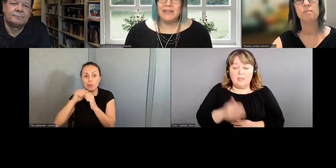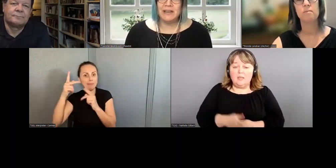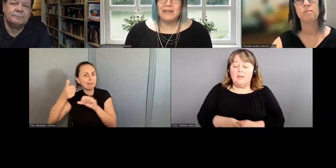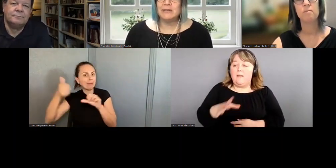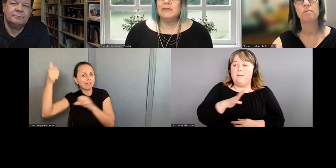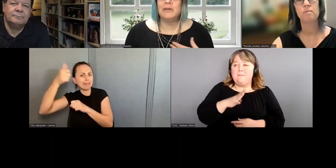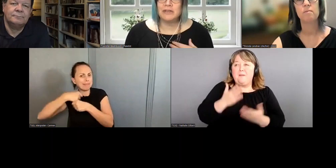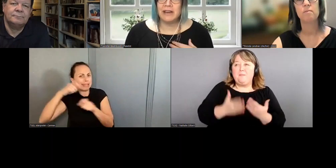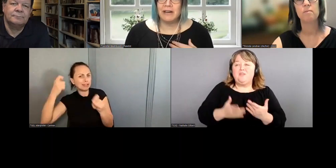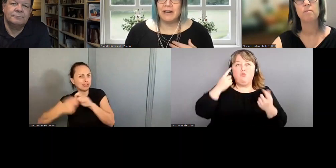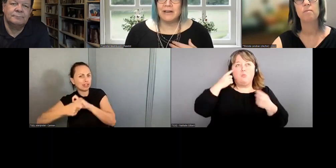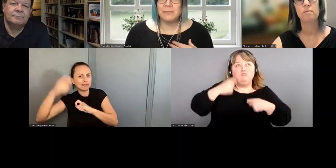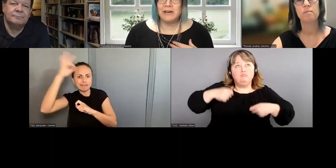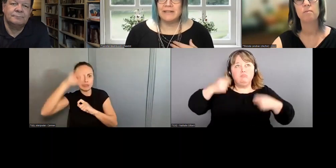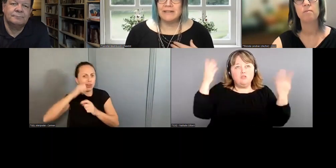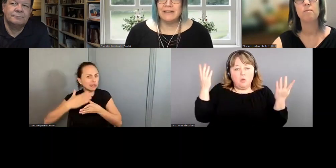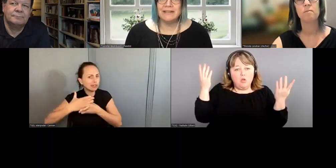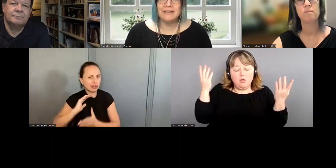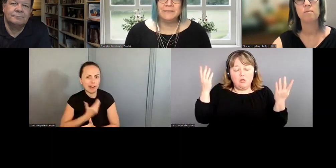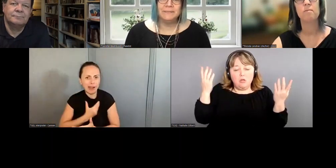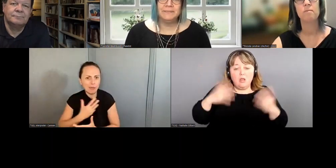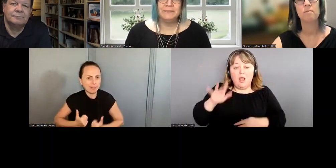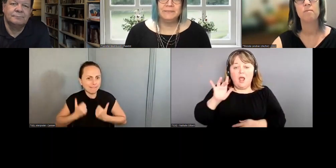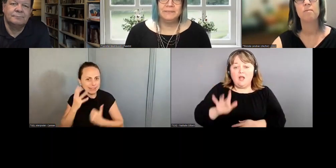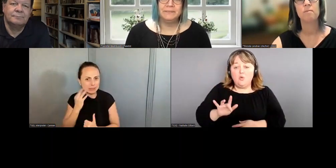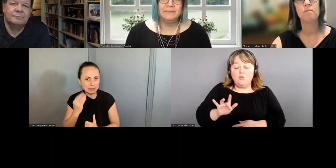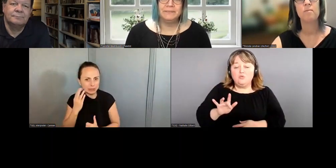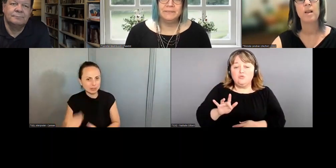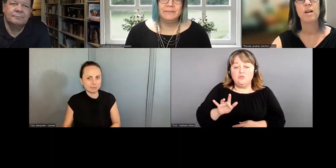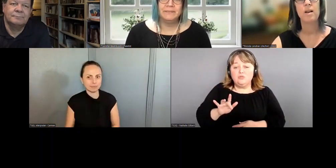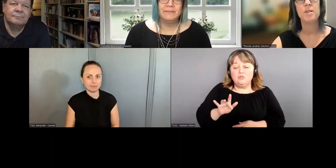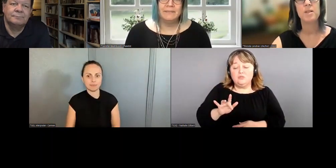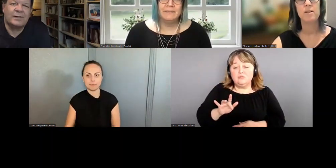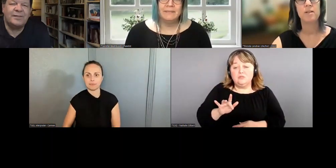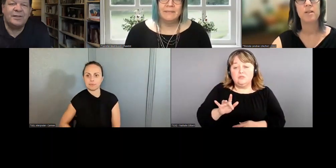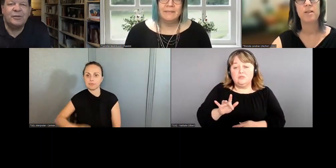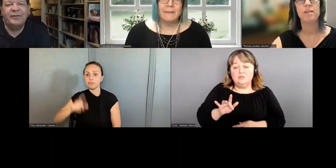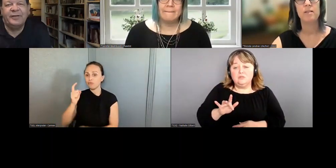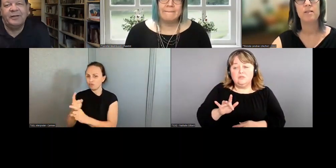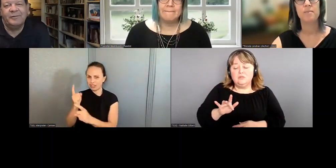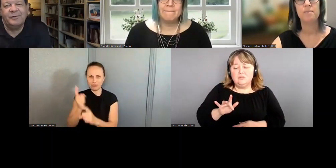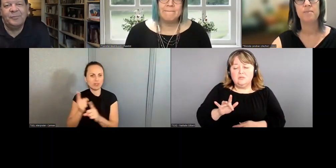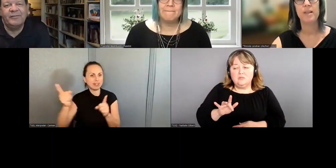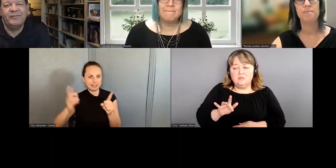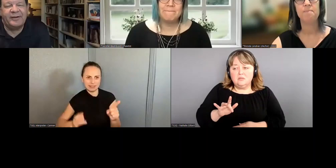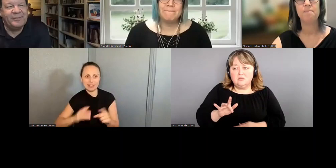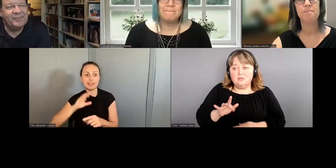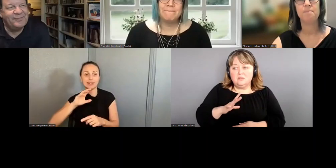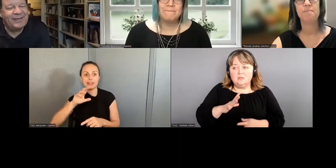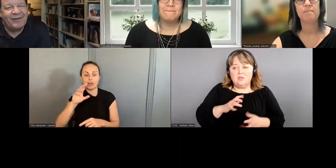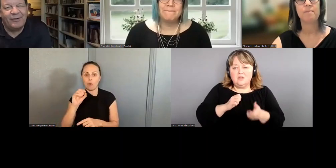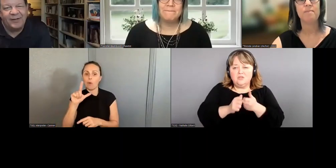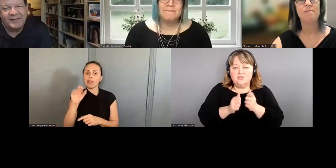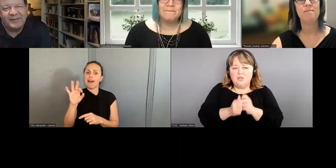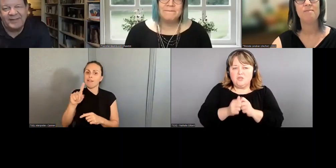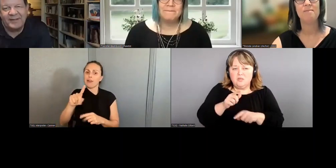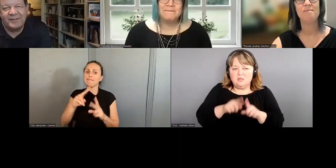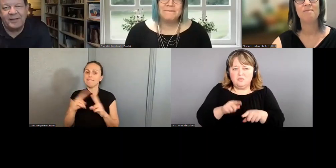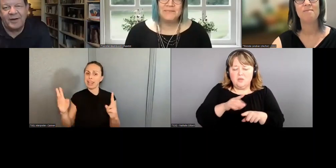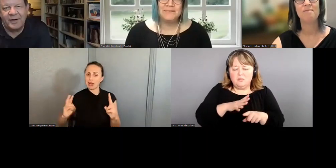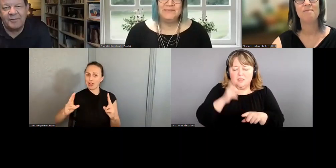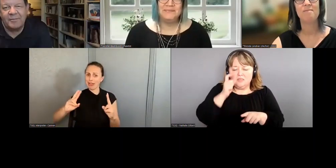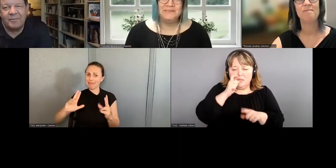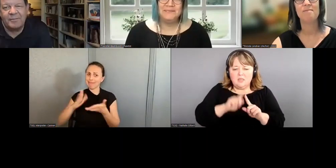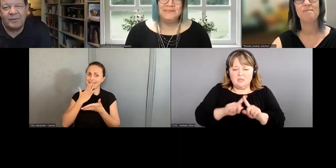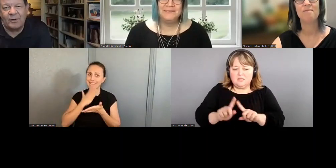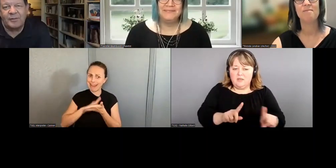the changes who don't share our experiences. Absolutely. I think you're being very benevolent. I think they